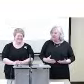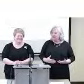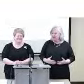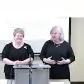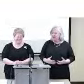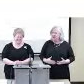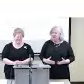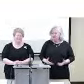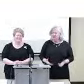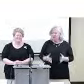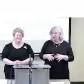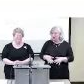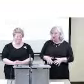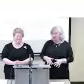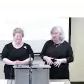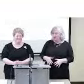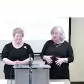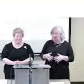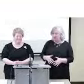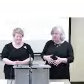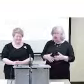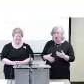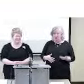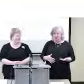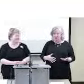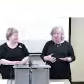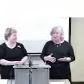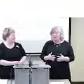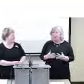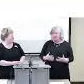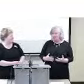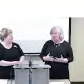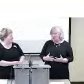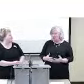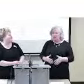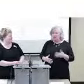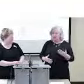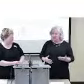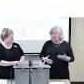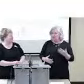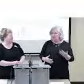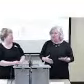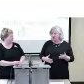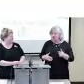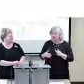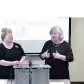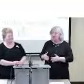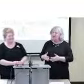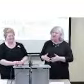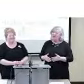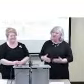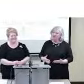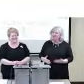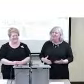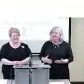explain some things for example here at school freshmen always receive a mentor sophomores and juniors who